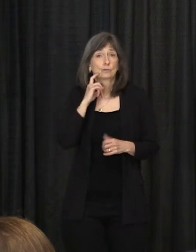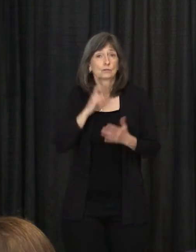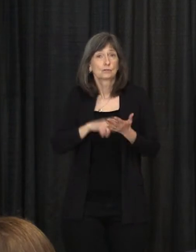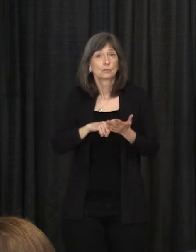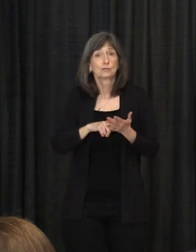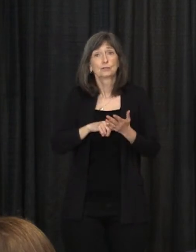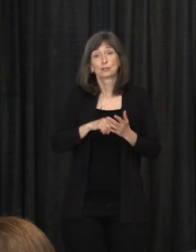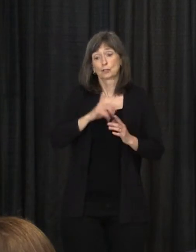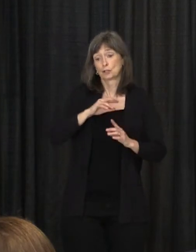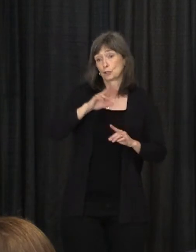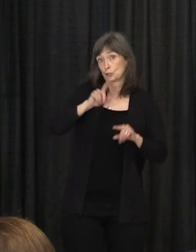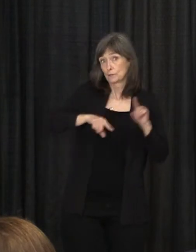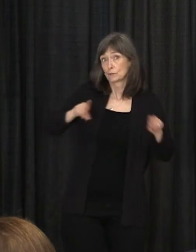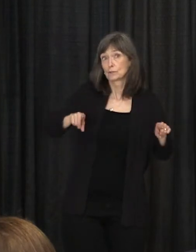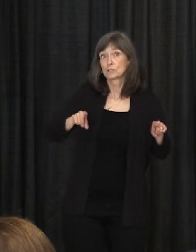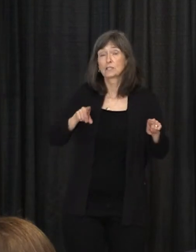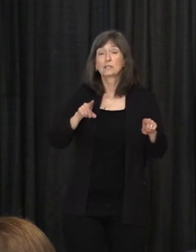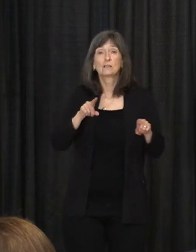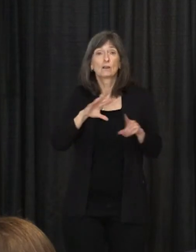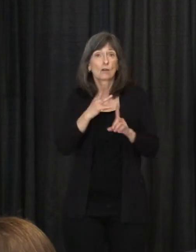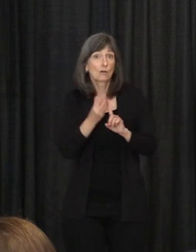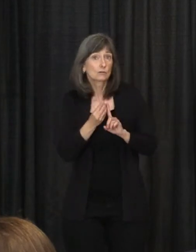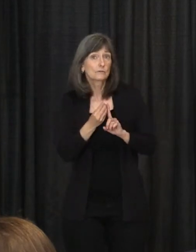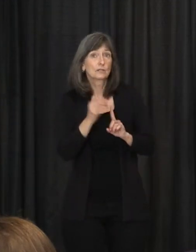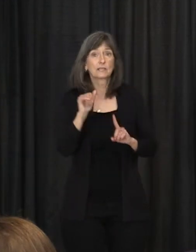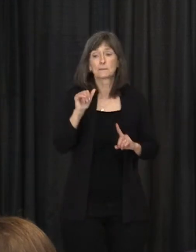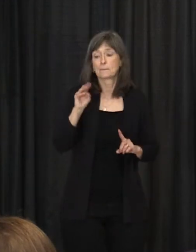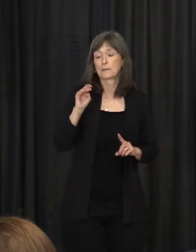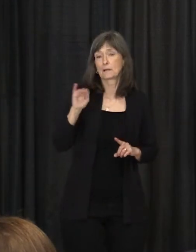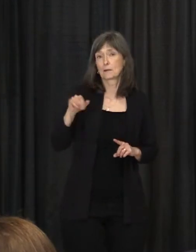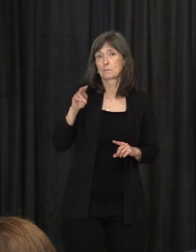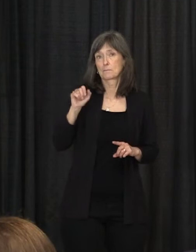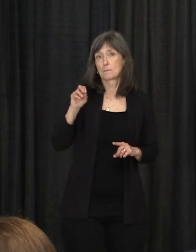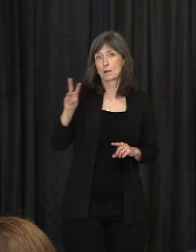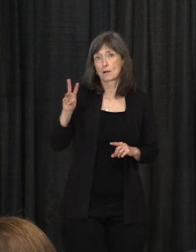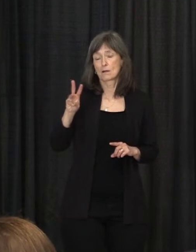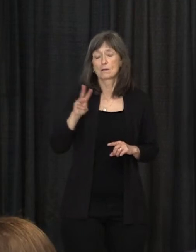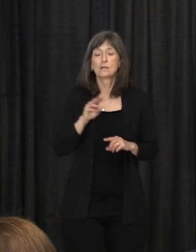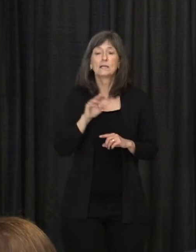and cultures of the Mi'kmaq, Innu, and Inuit.